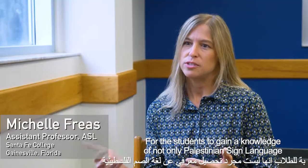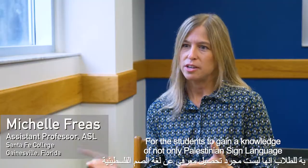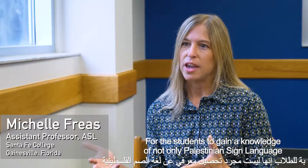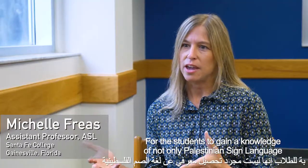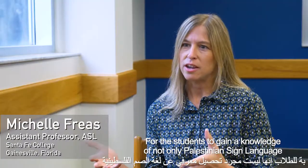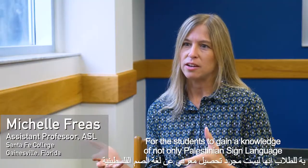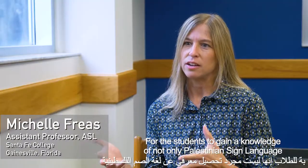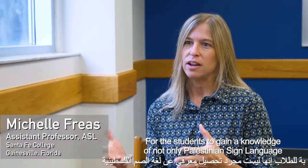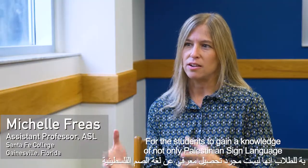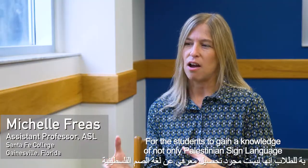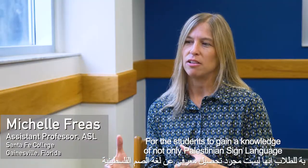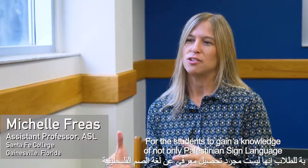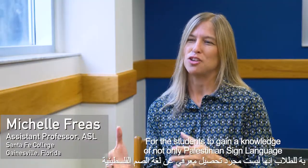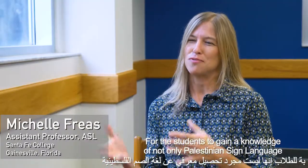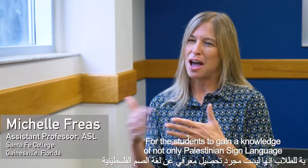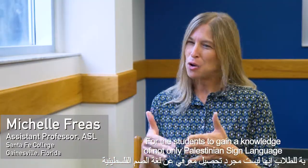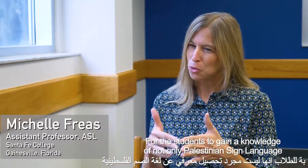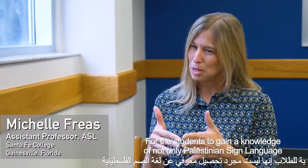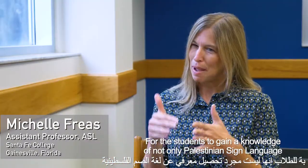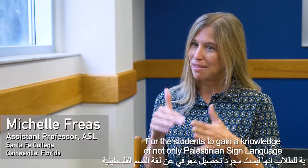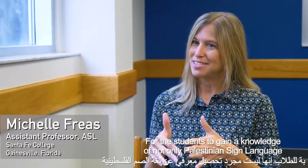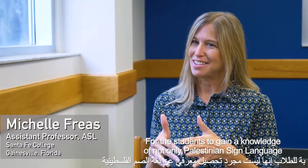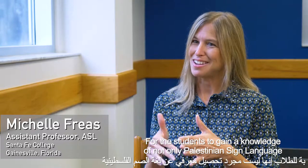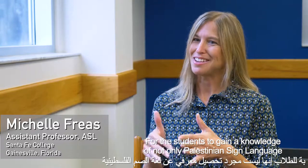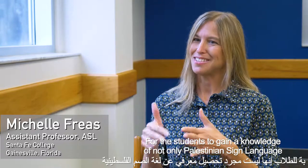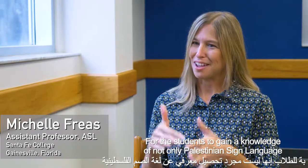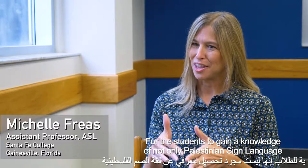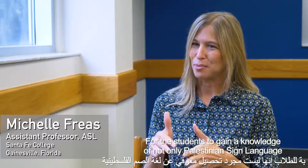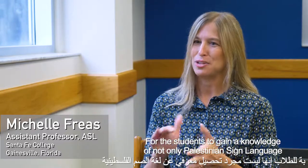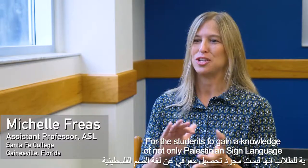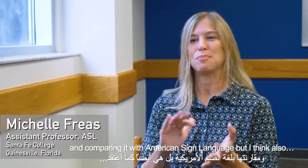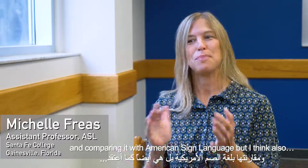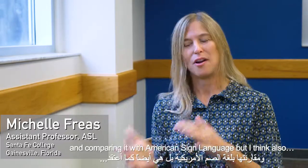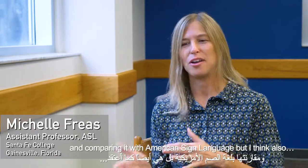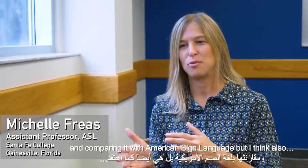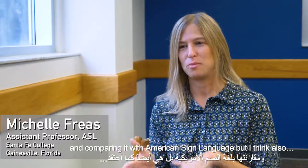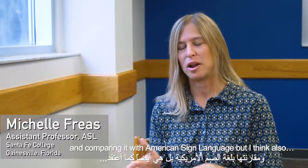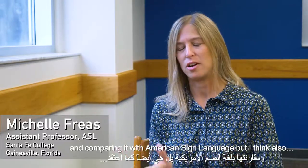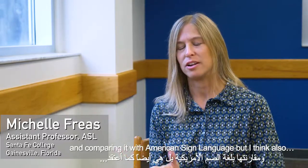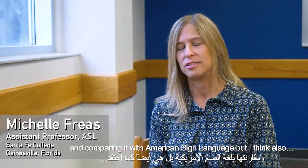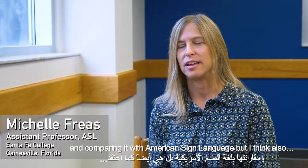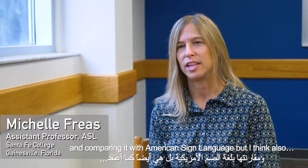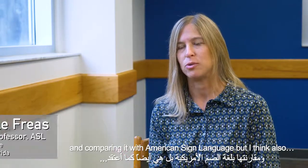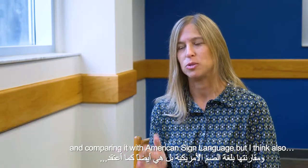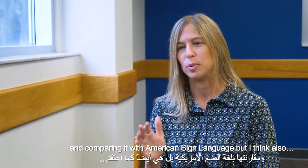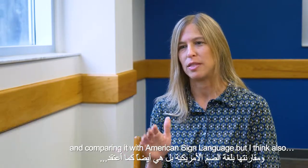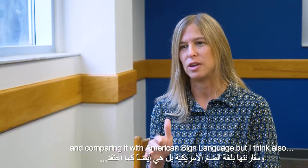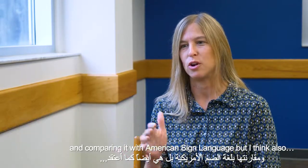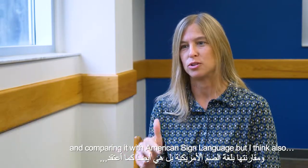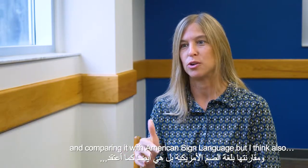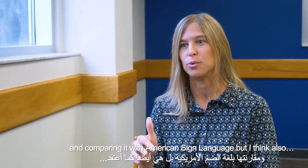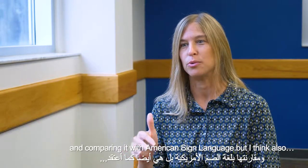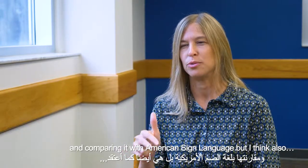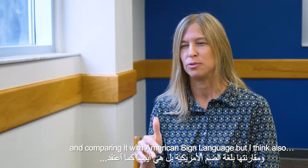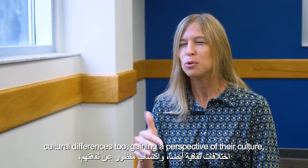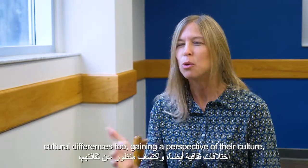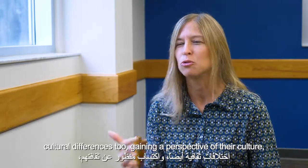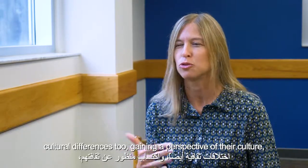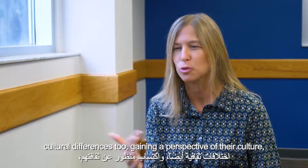to gain a knowledge of not only Palestinian Sign Language and comparing it with American Sign Language, but I think also cultural